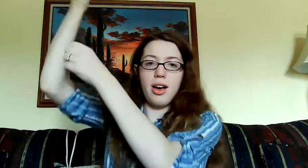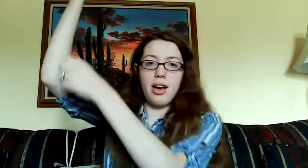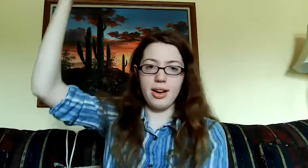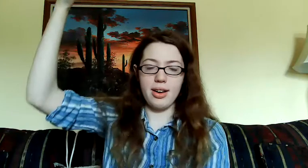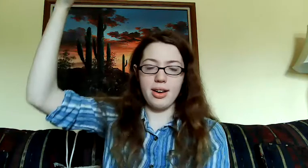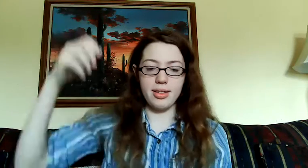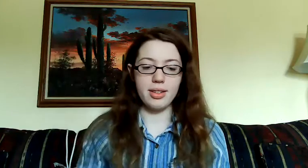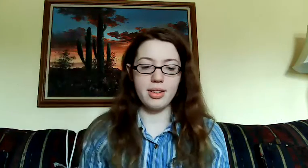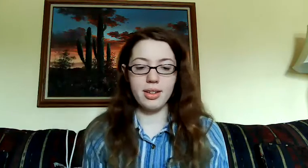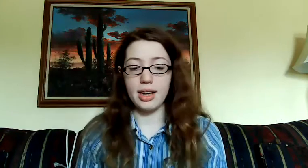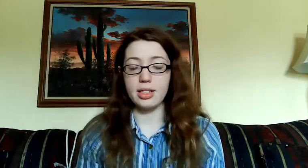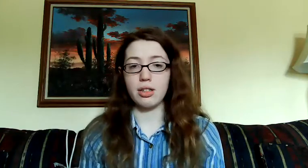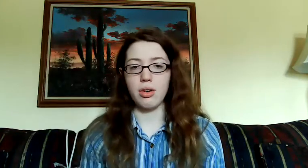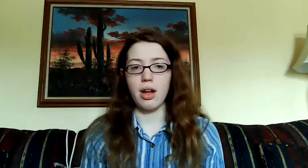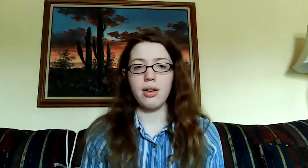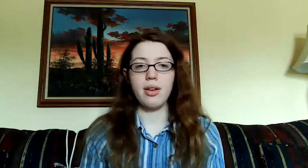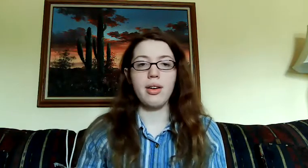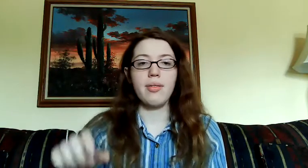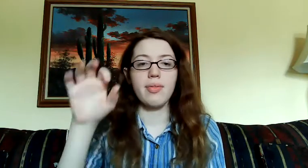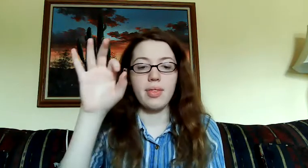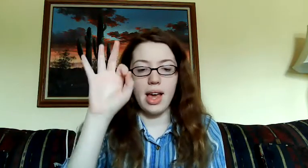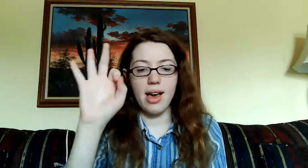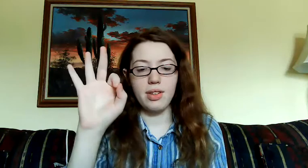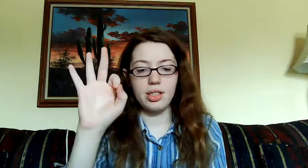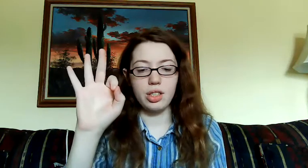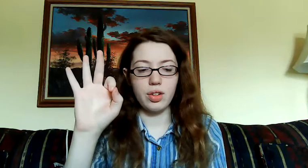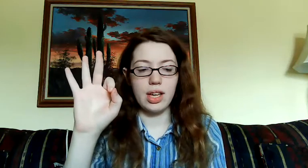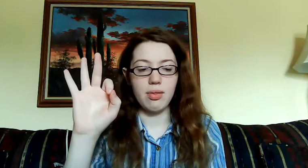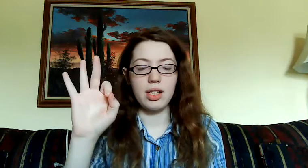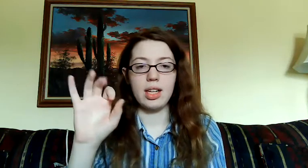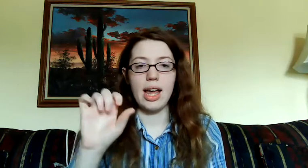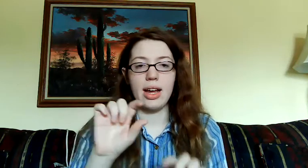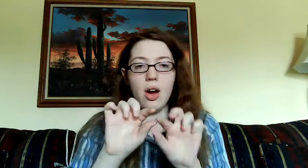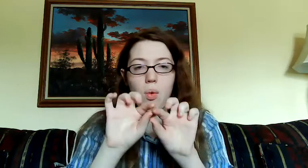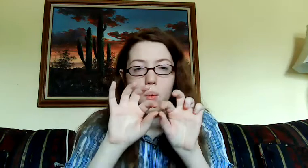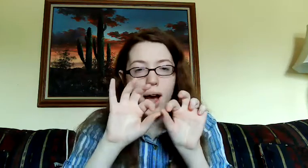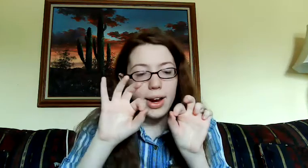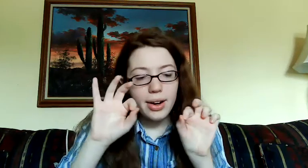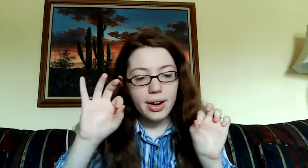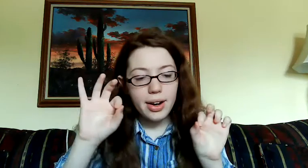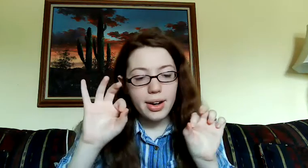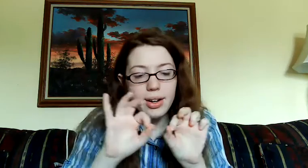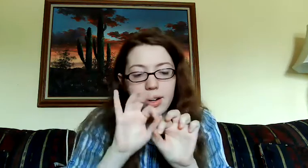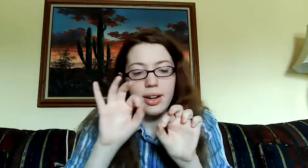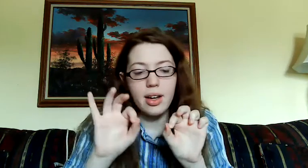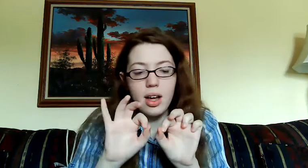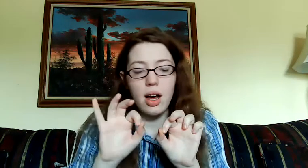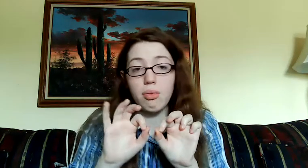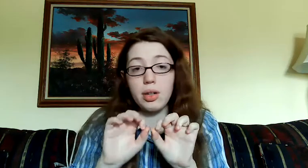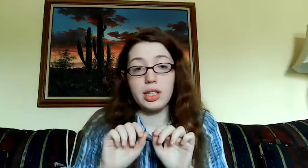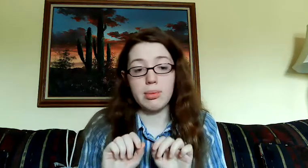baton, etc. F is used for thin ones like a wire, a really small